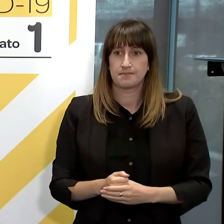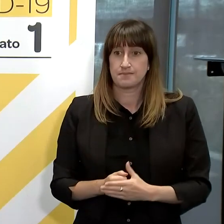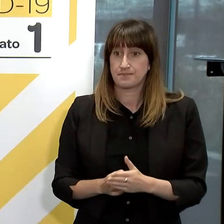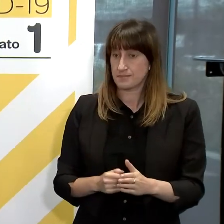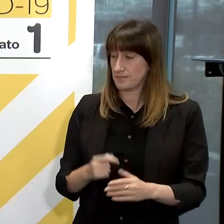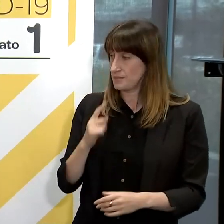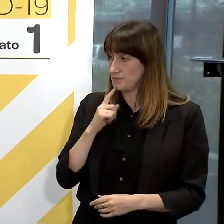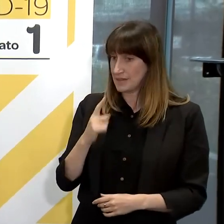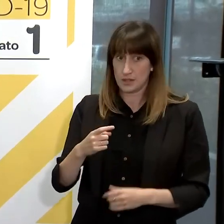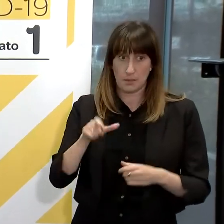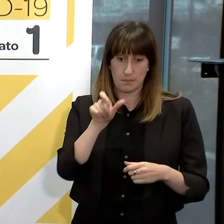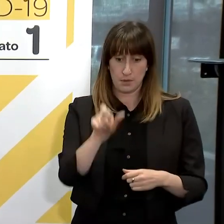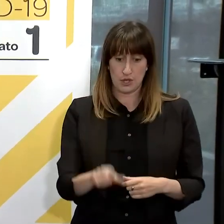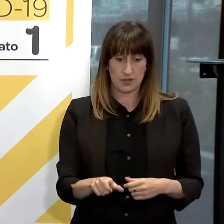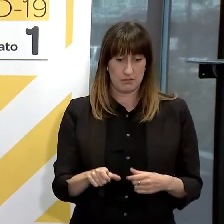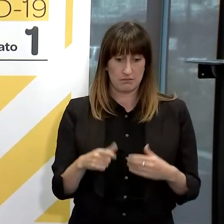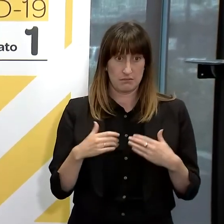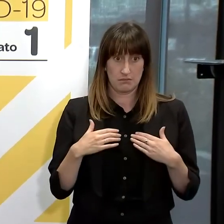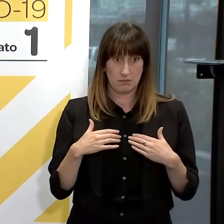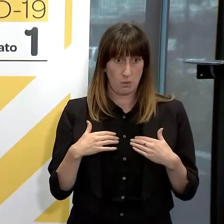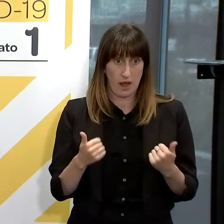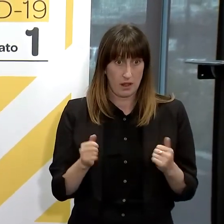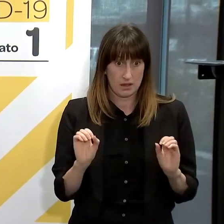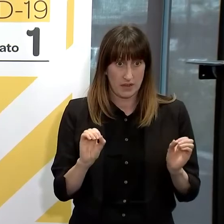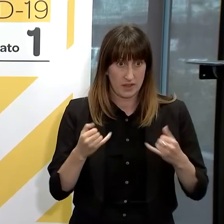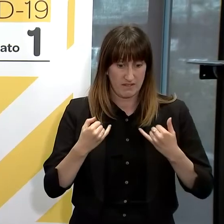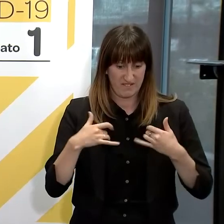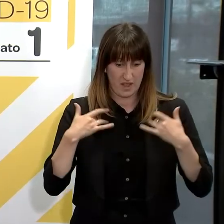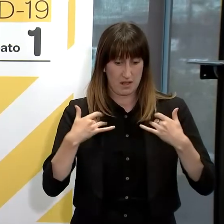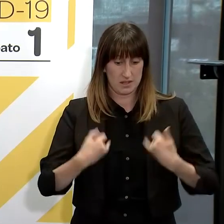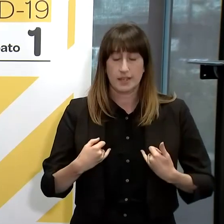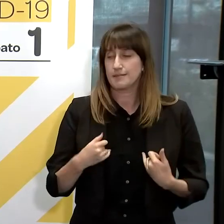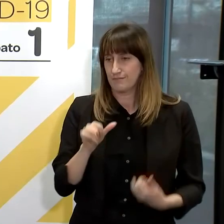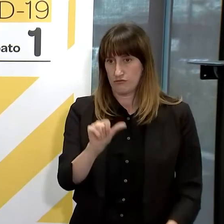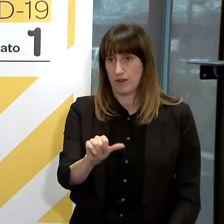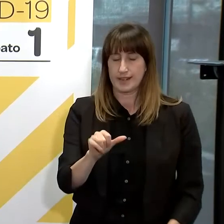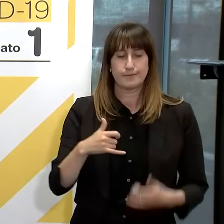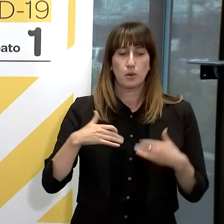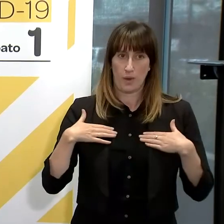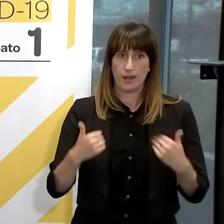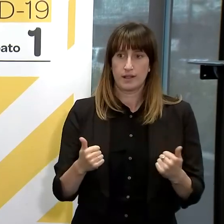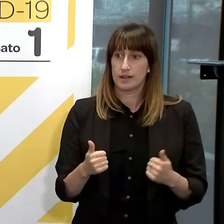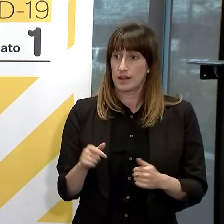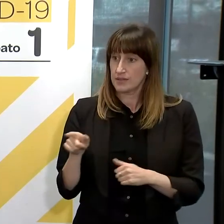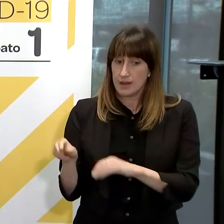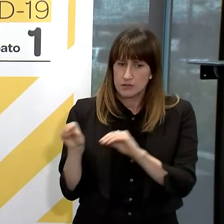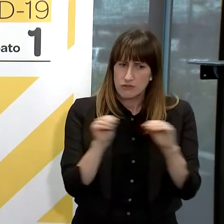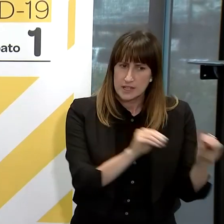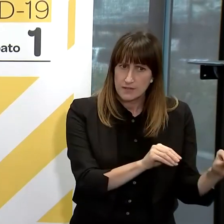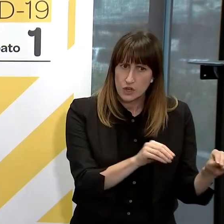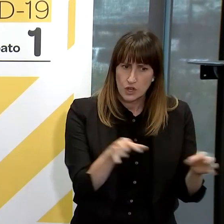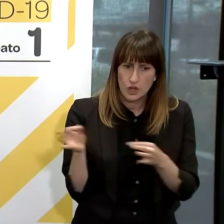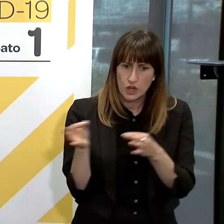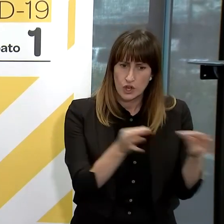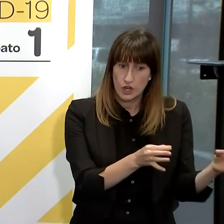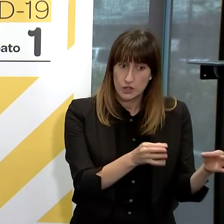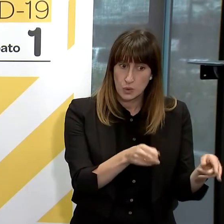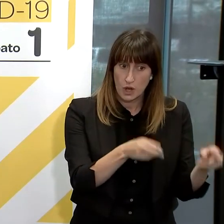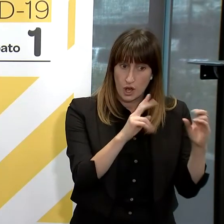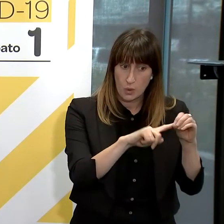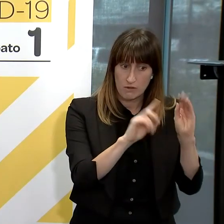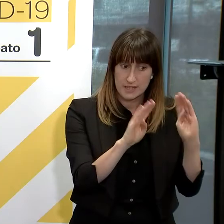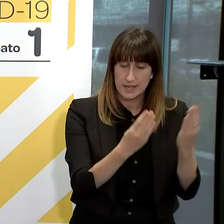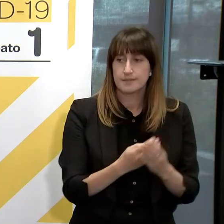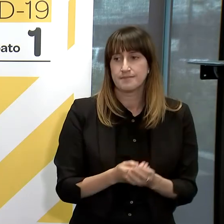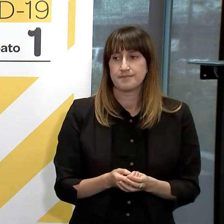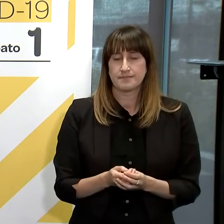asymptomatic? Yes, they are completely well. Have they been transferred to quarantine, or are they just staying at home? The case that we've identified, that they are